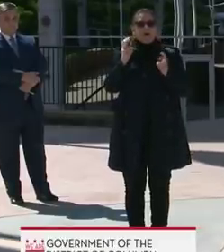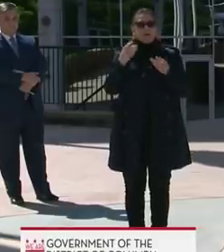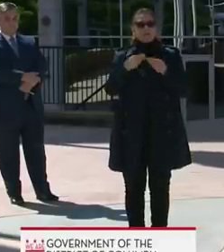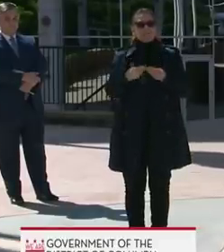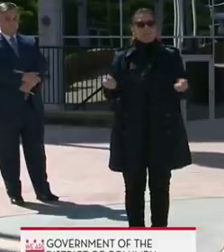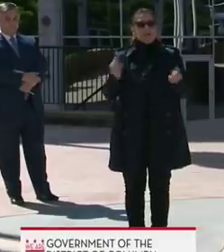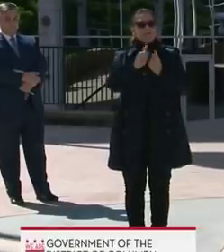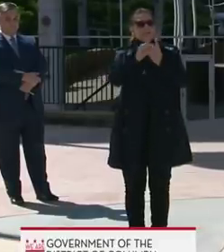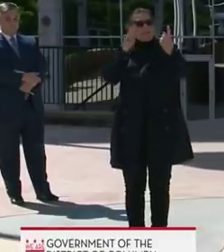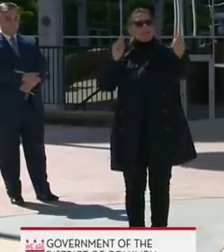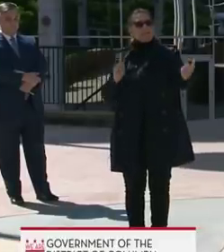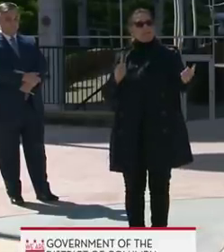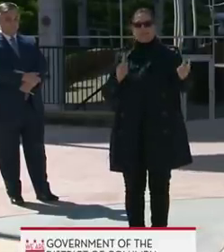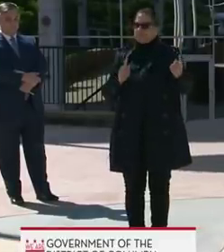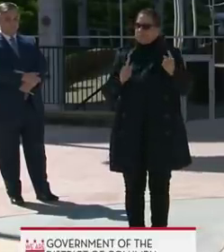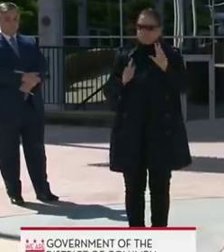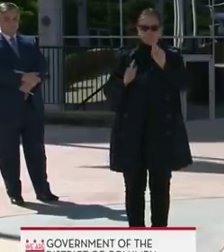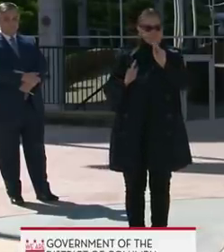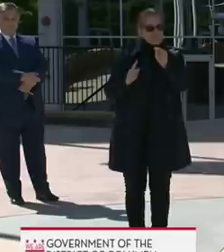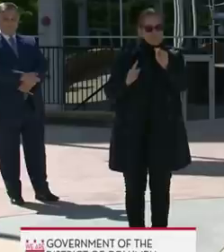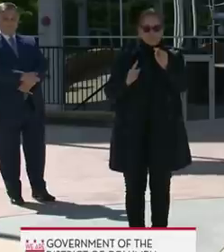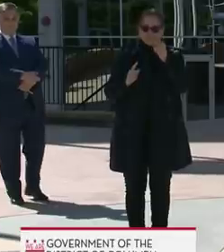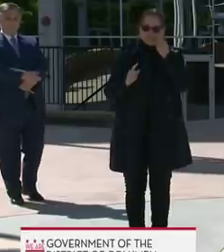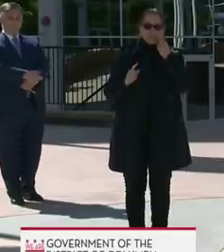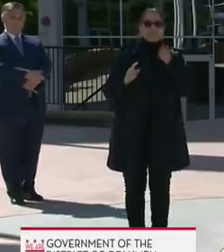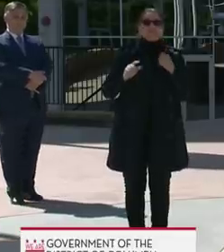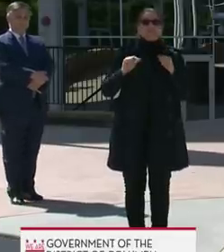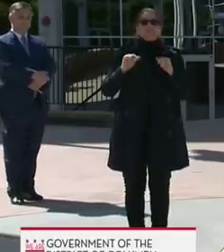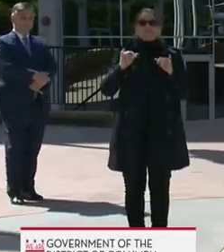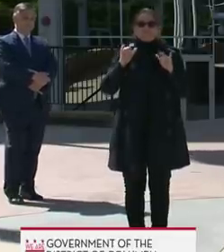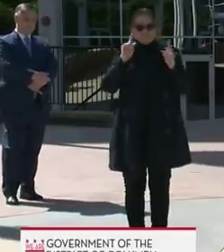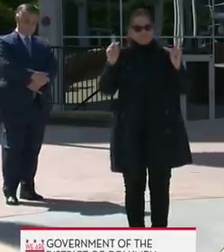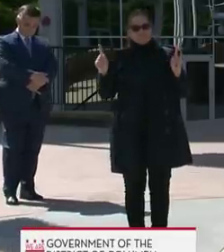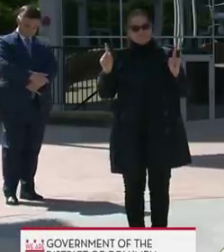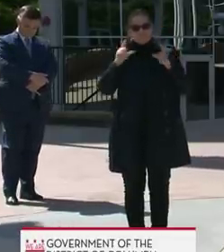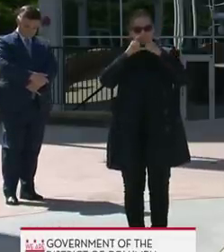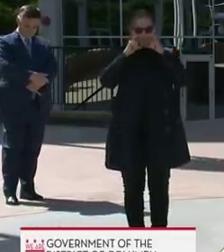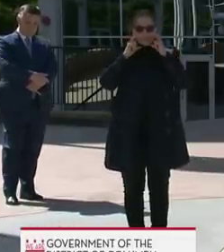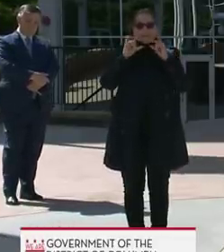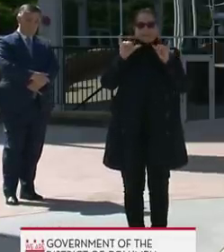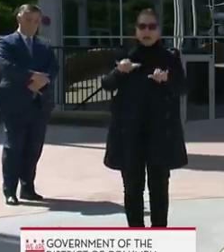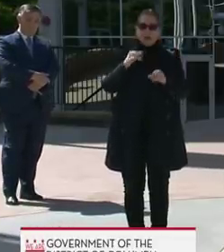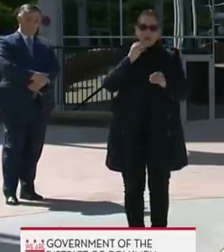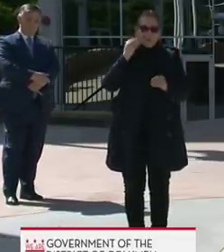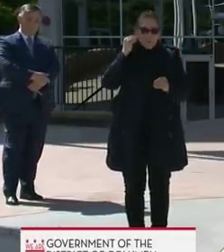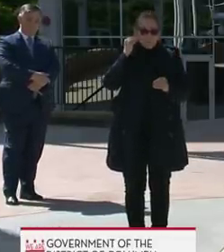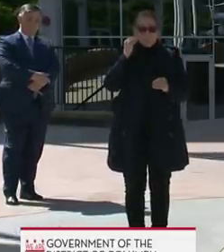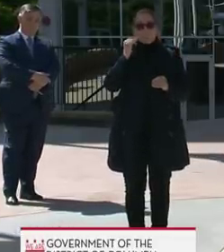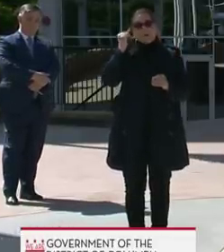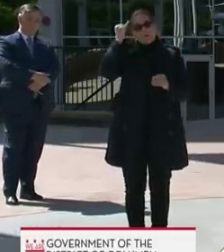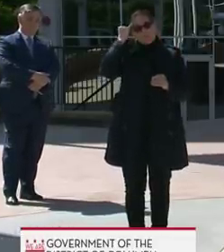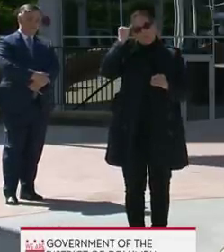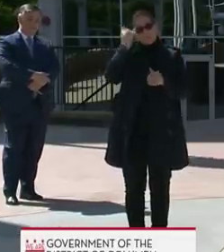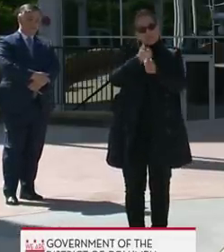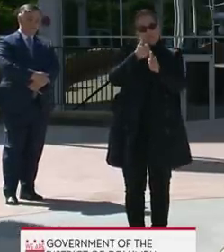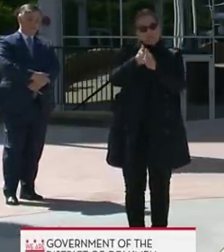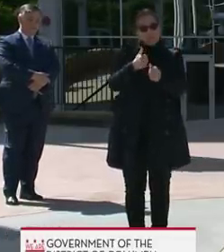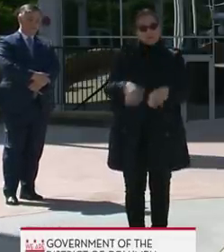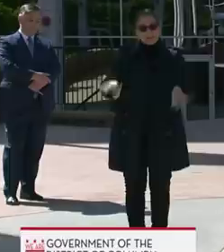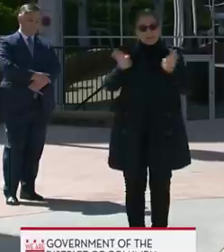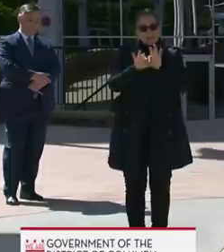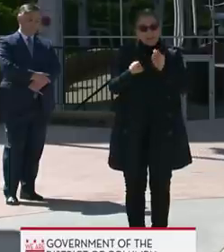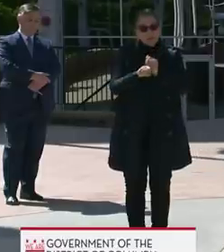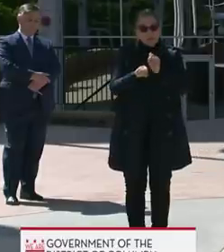they are engaged in essential activities. However, when you do leave home, it is recommended that you wear a mask,